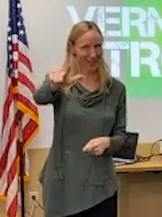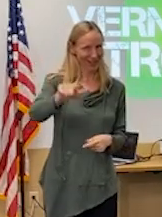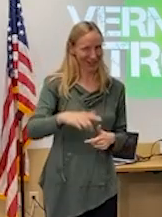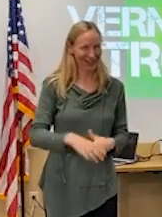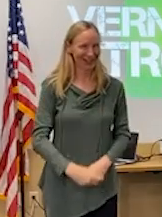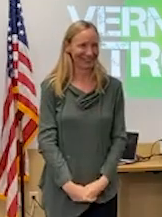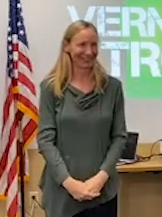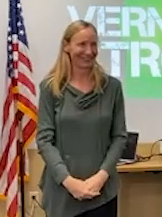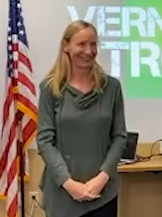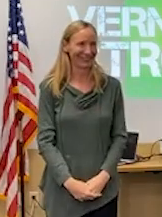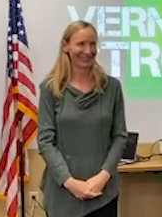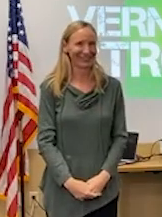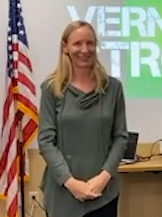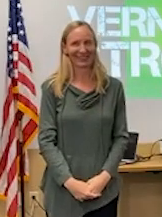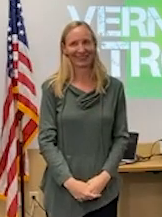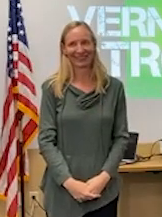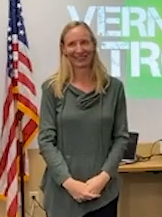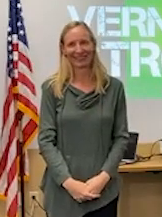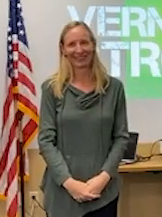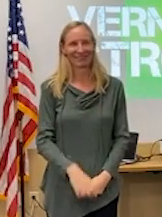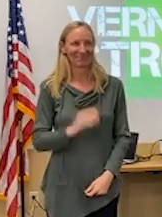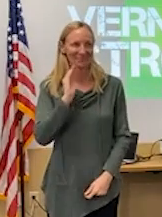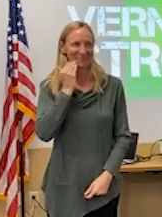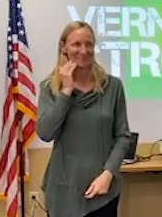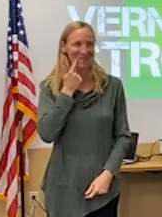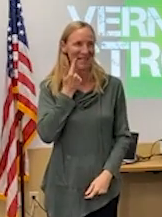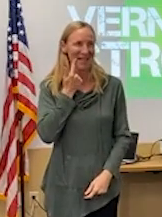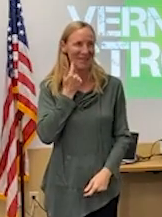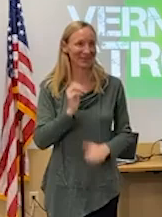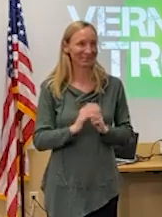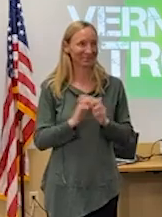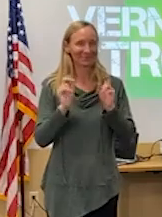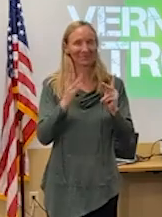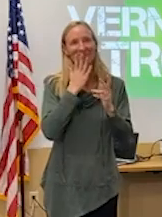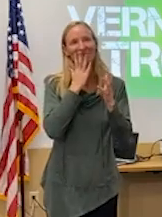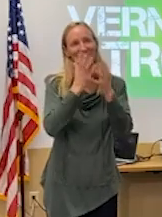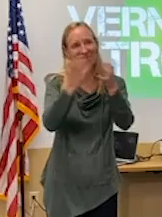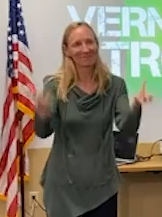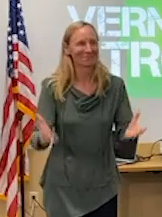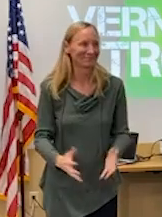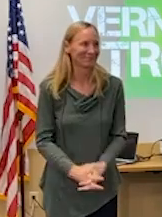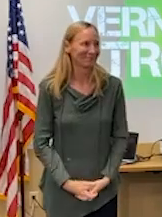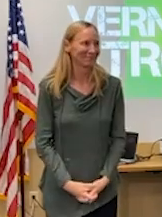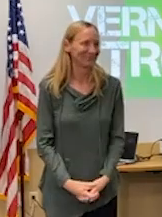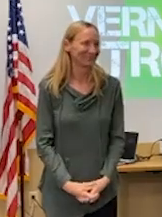All right. Thank you all very much.